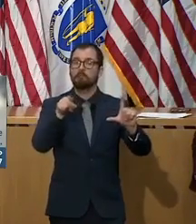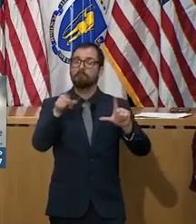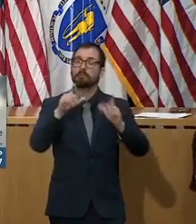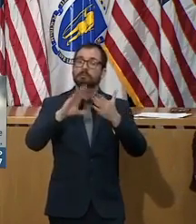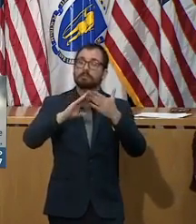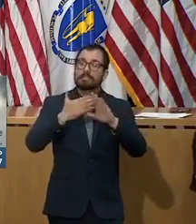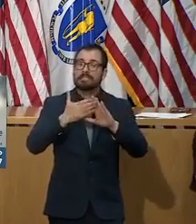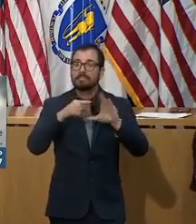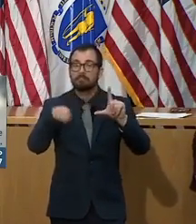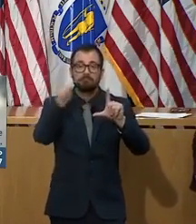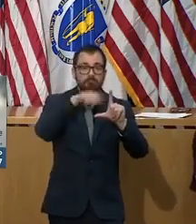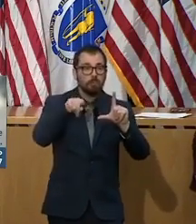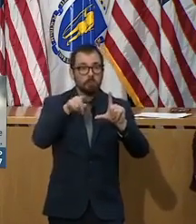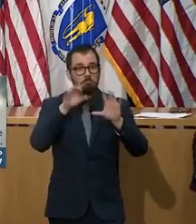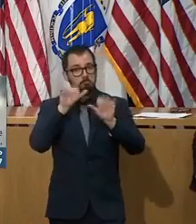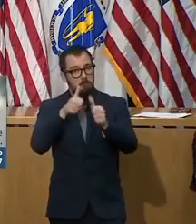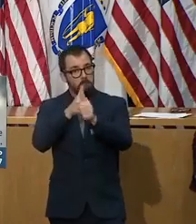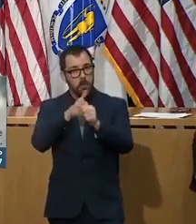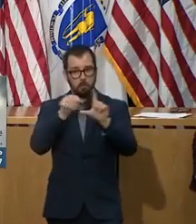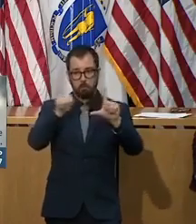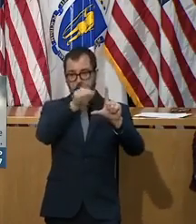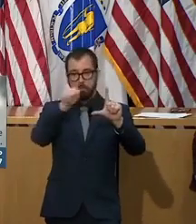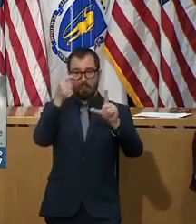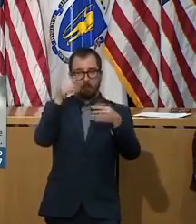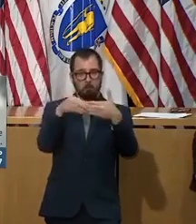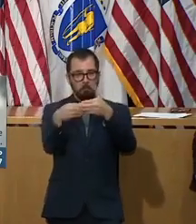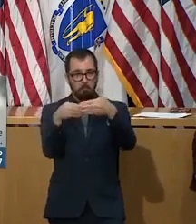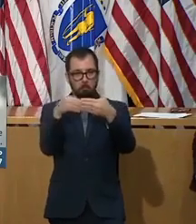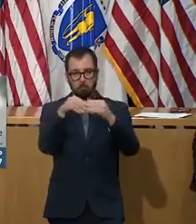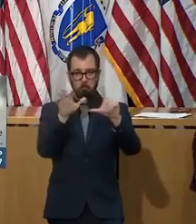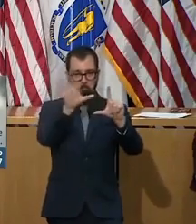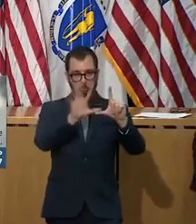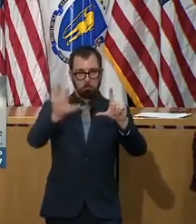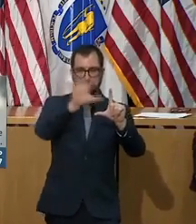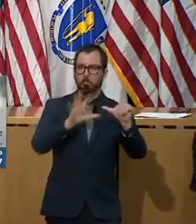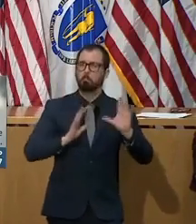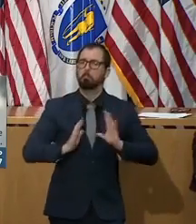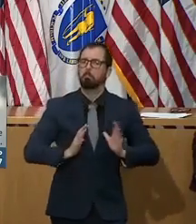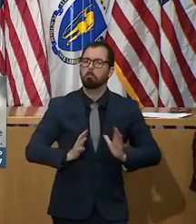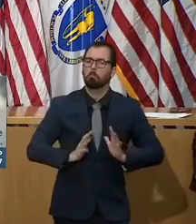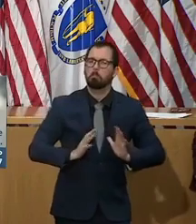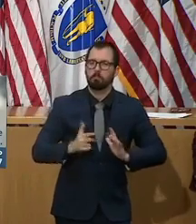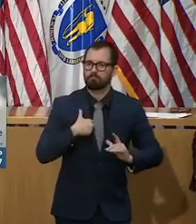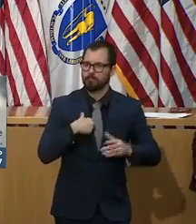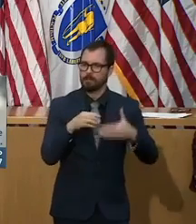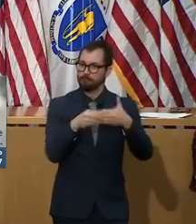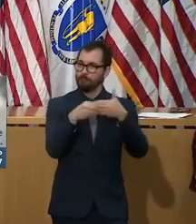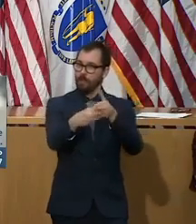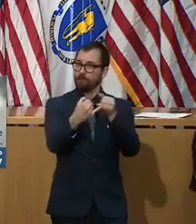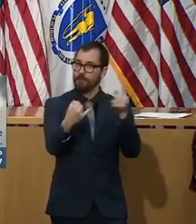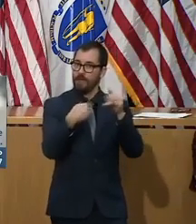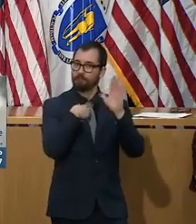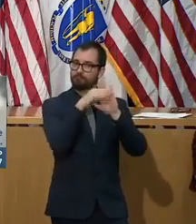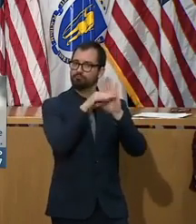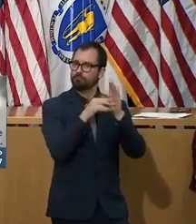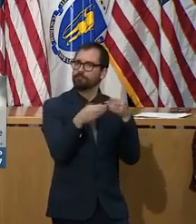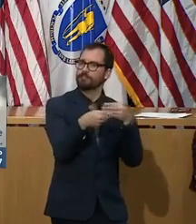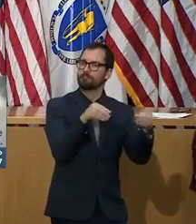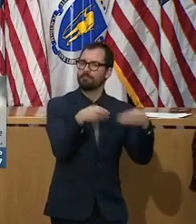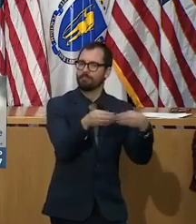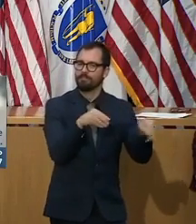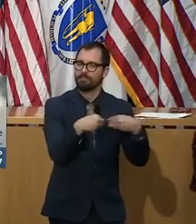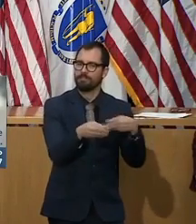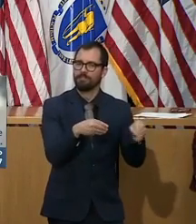we've been reasonably supportive and have tried to be accommodating. If you look at the rulemaking around